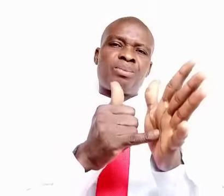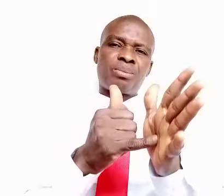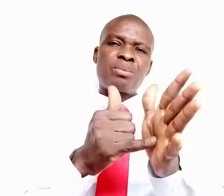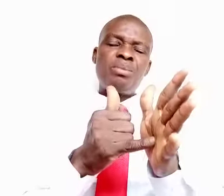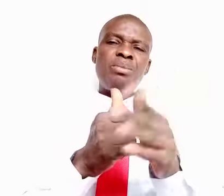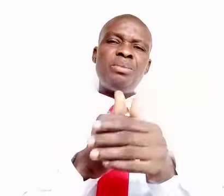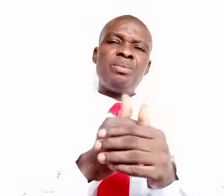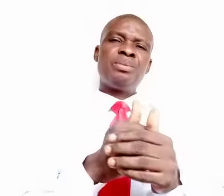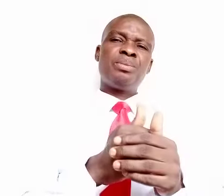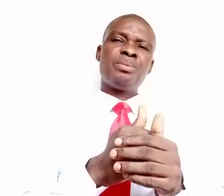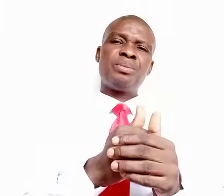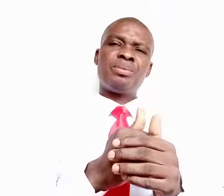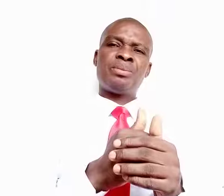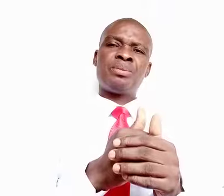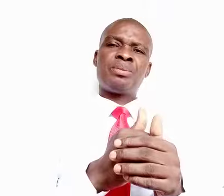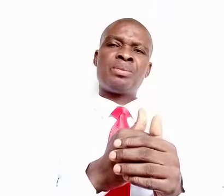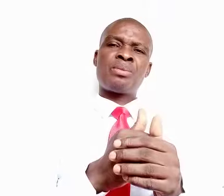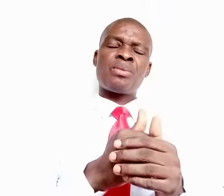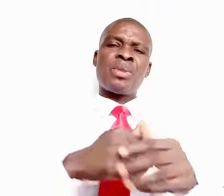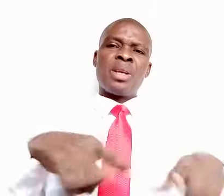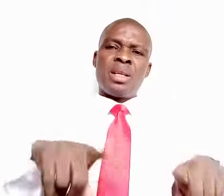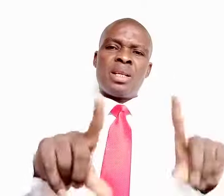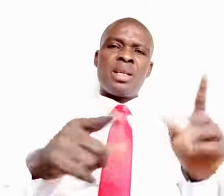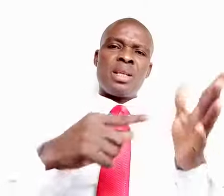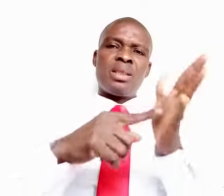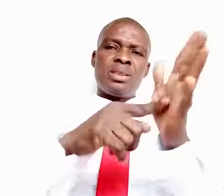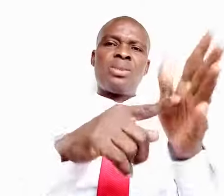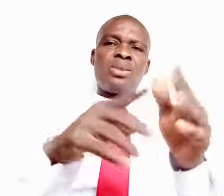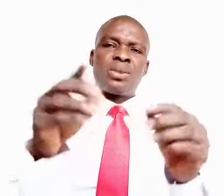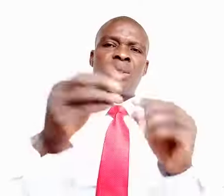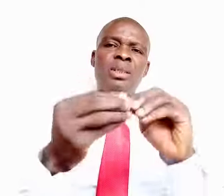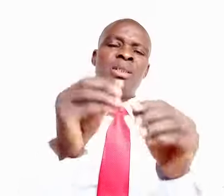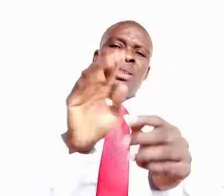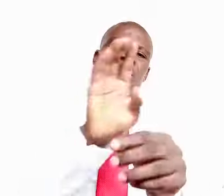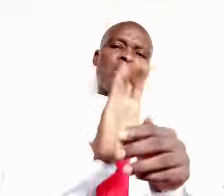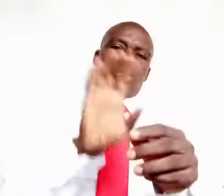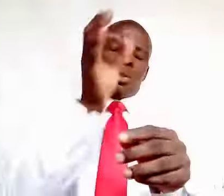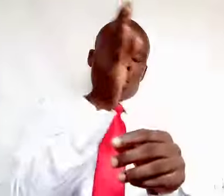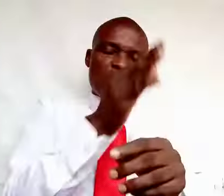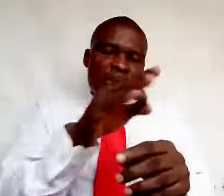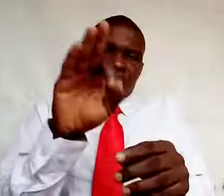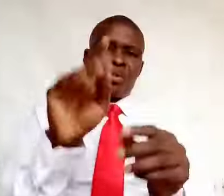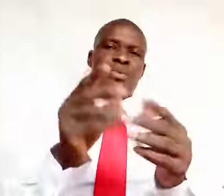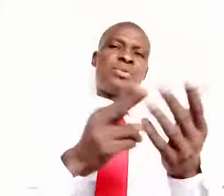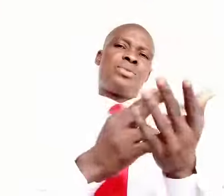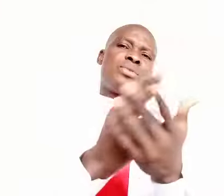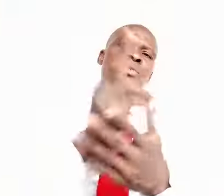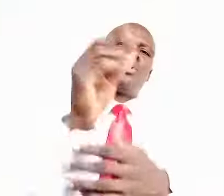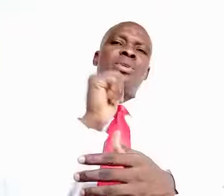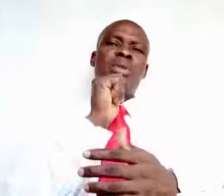keeping it. Let's look at courses of dishonesty. 1. Laziness.